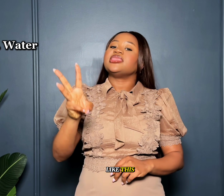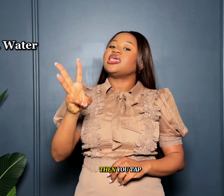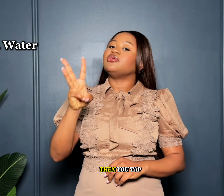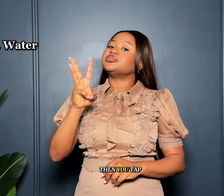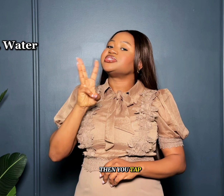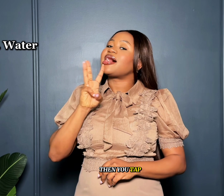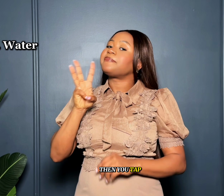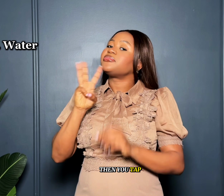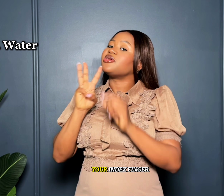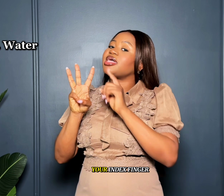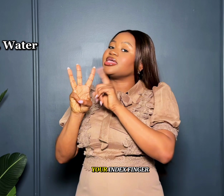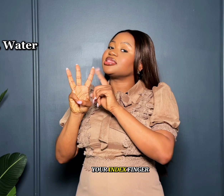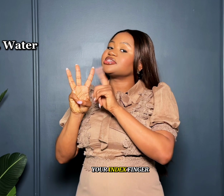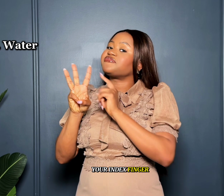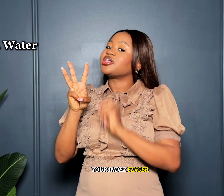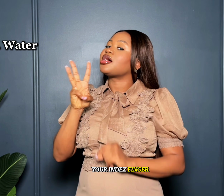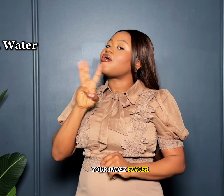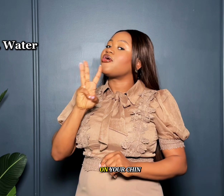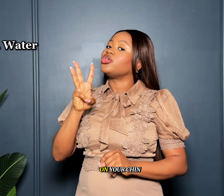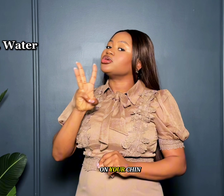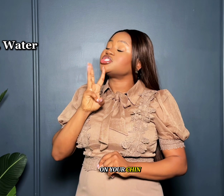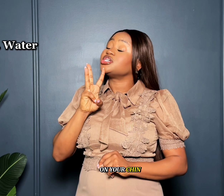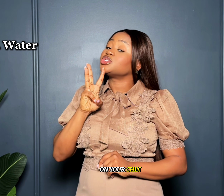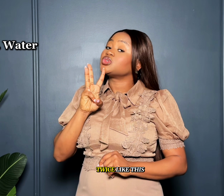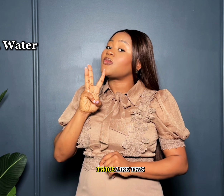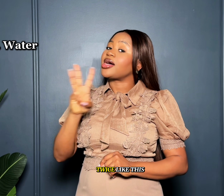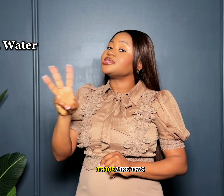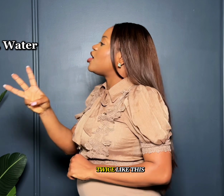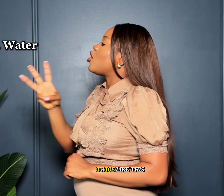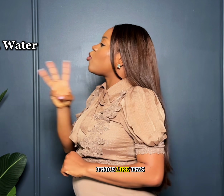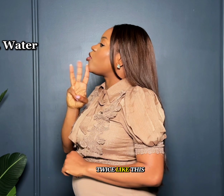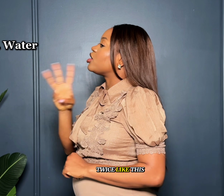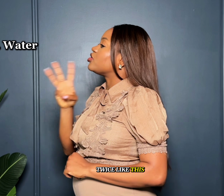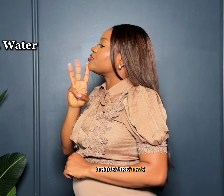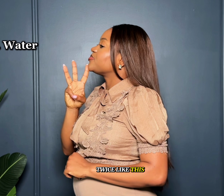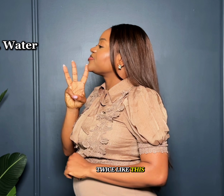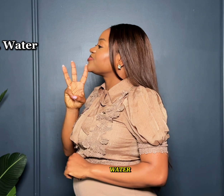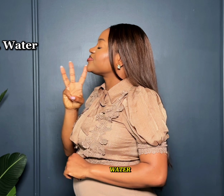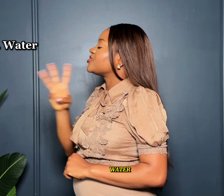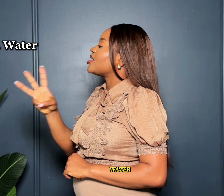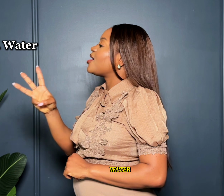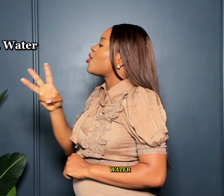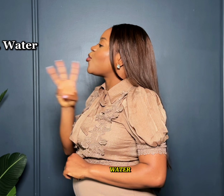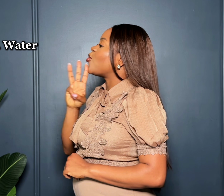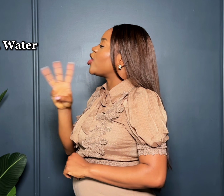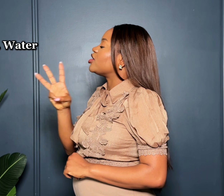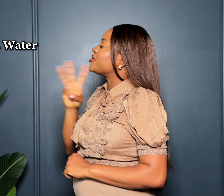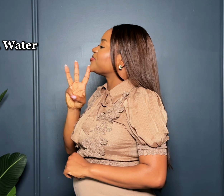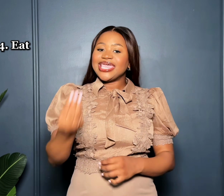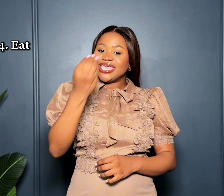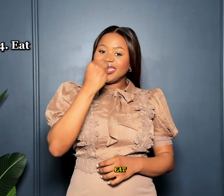you tap your index finger on your chin twice like this. Water.